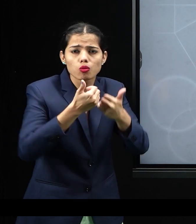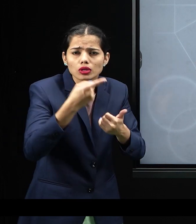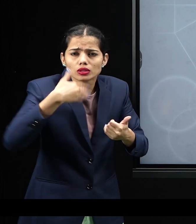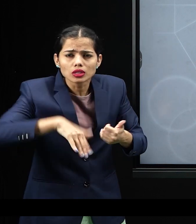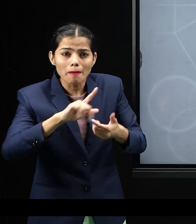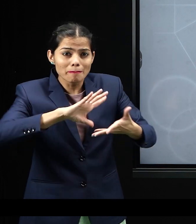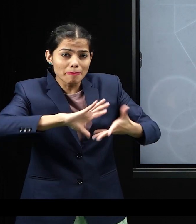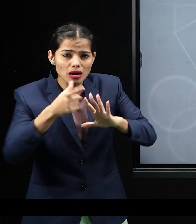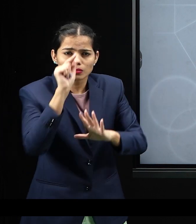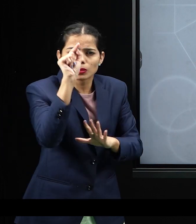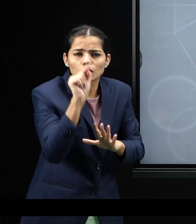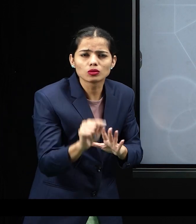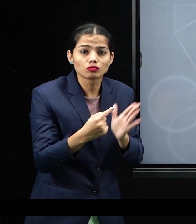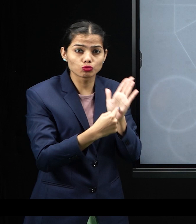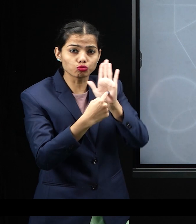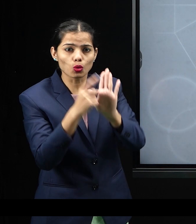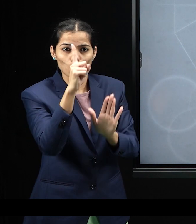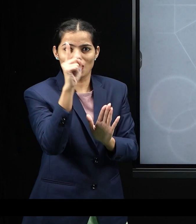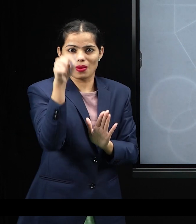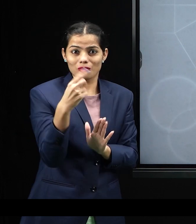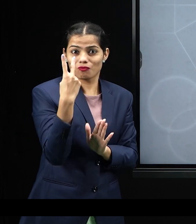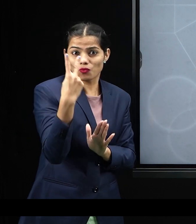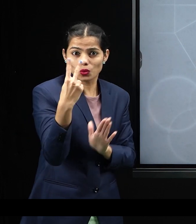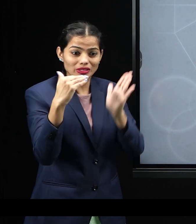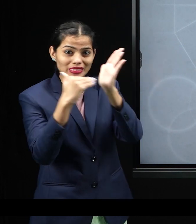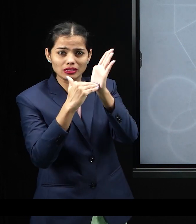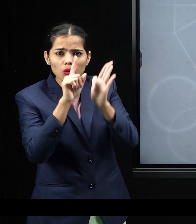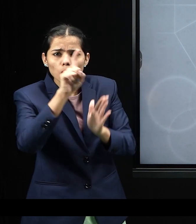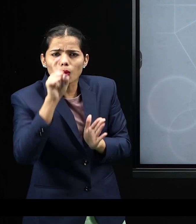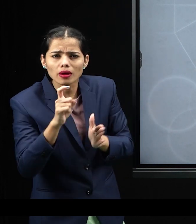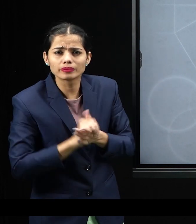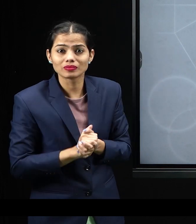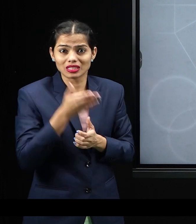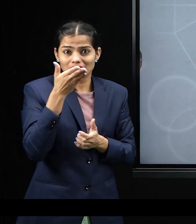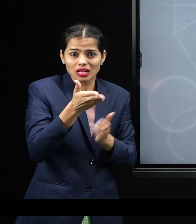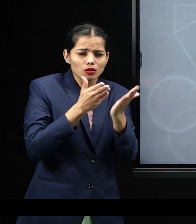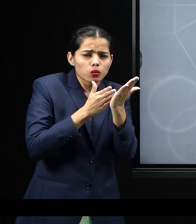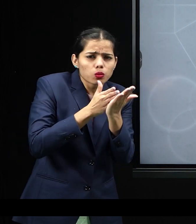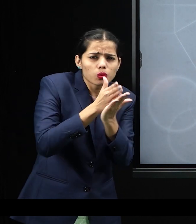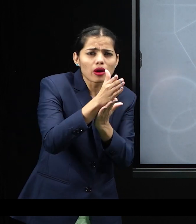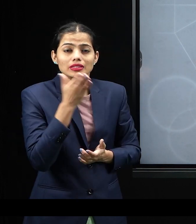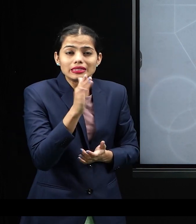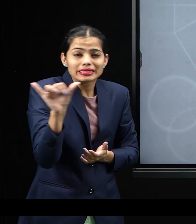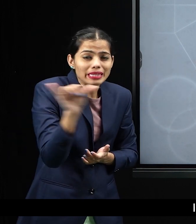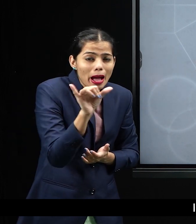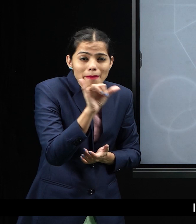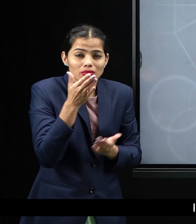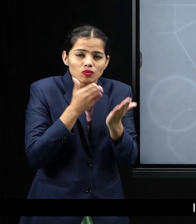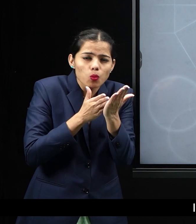Z? It is just midway between 0 and 1. In the same